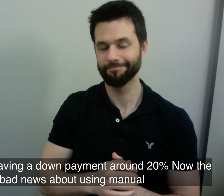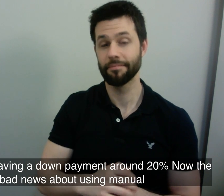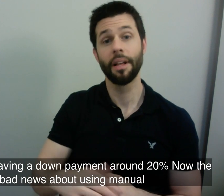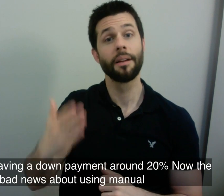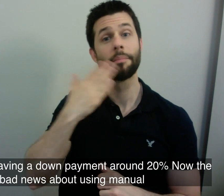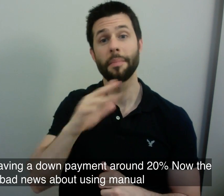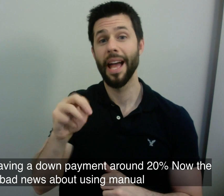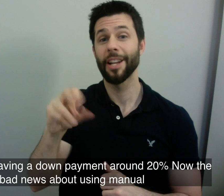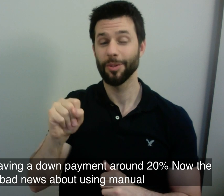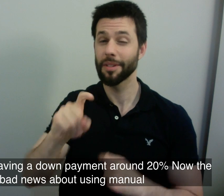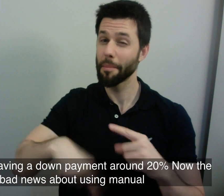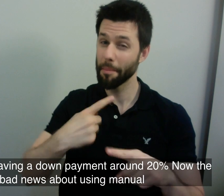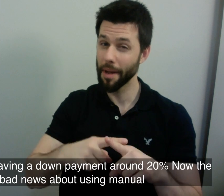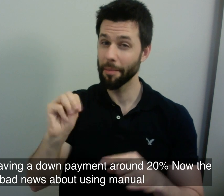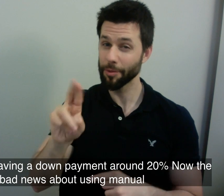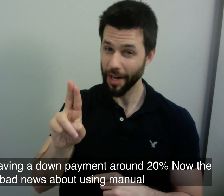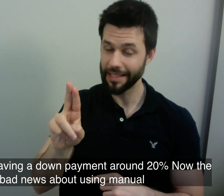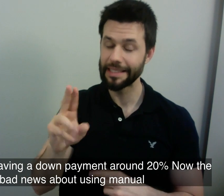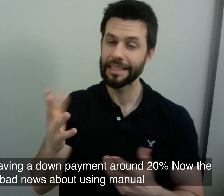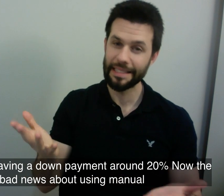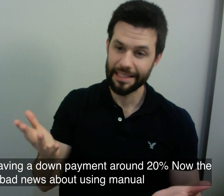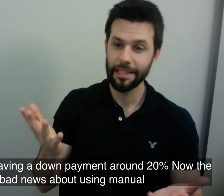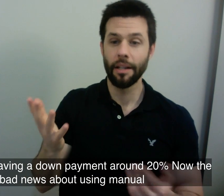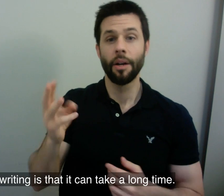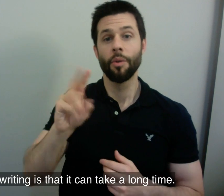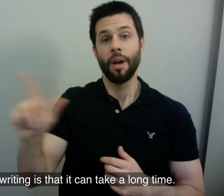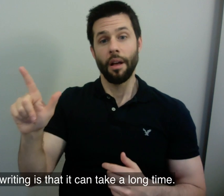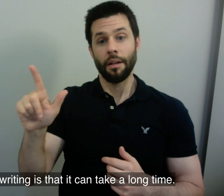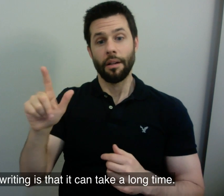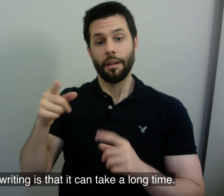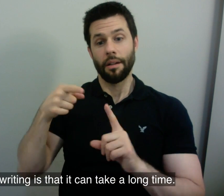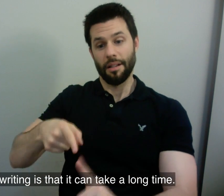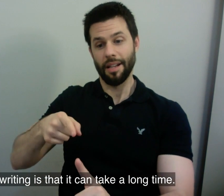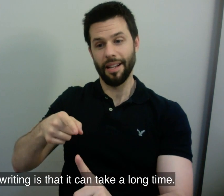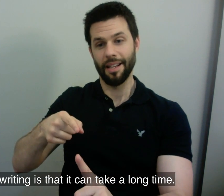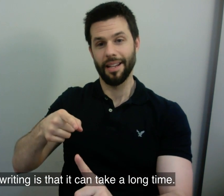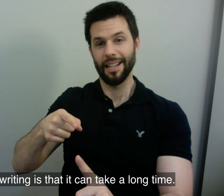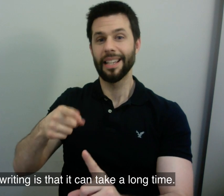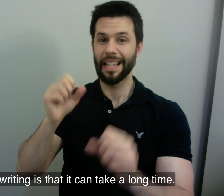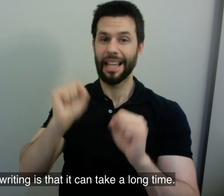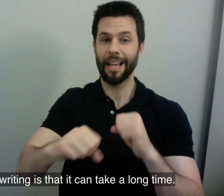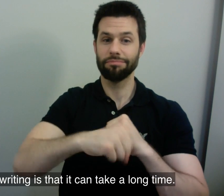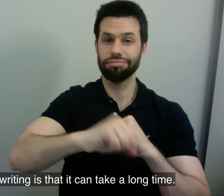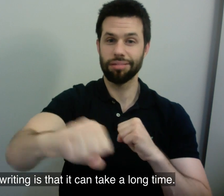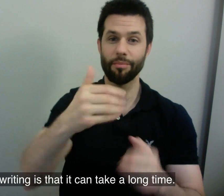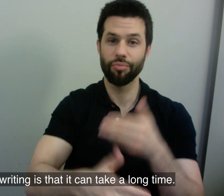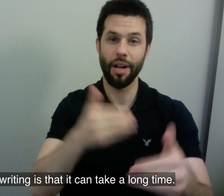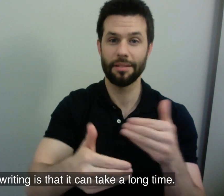20%. Now, the bad news about using manual underwriting is that it can take a